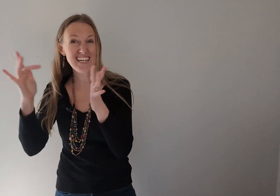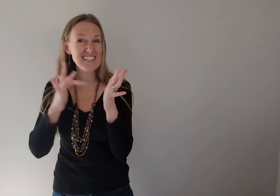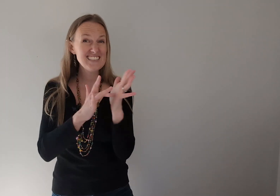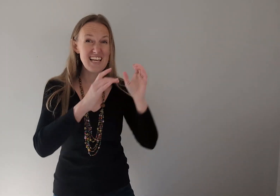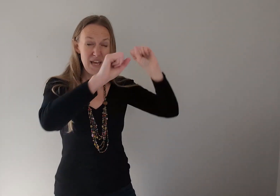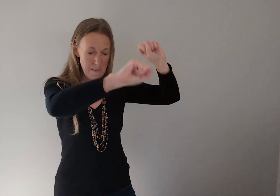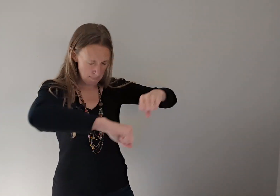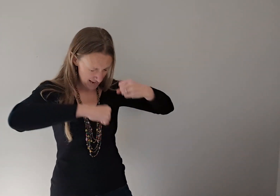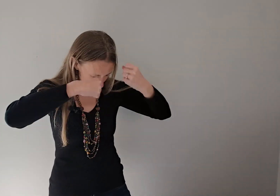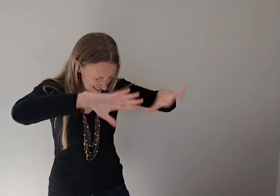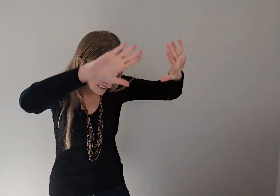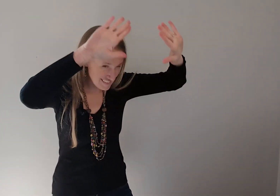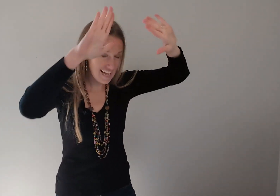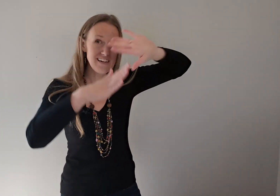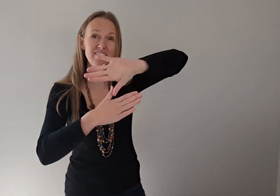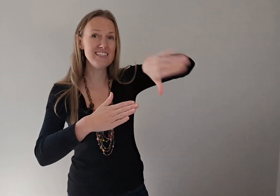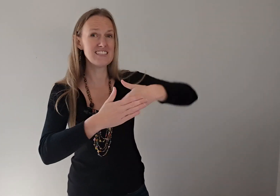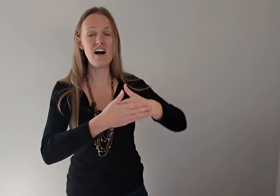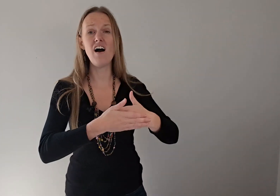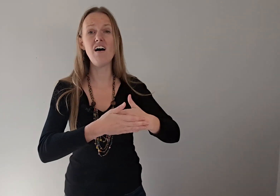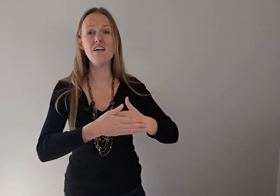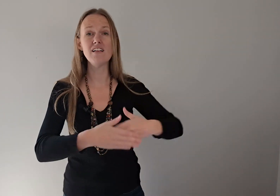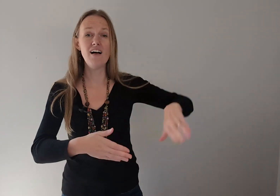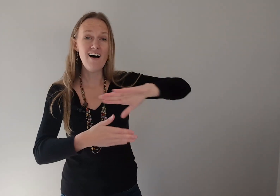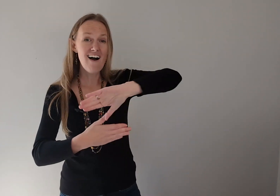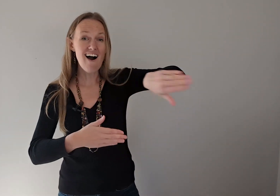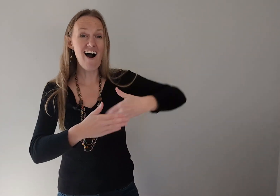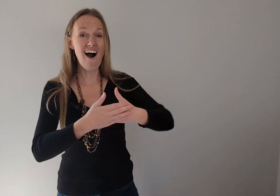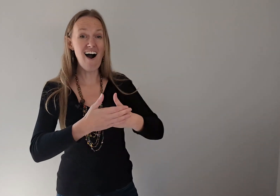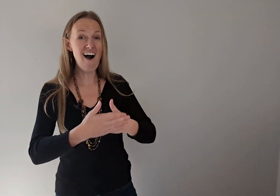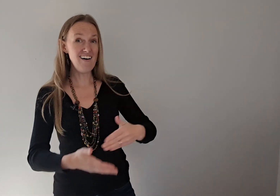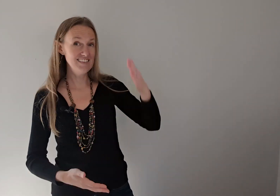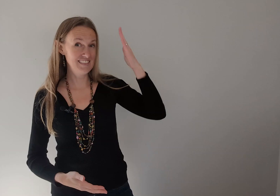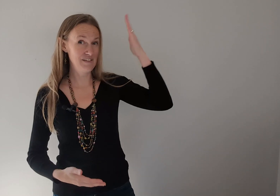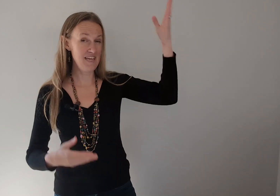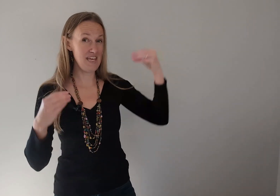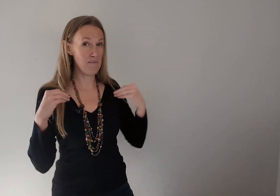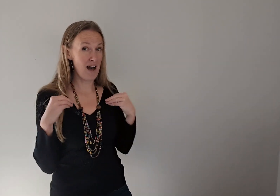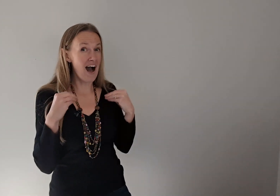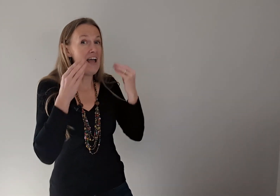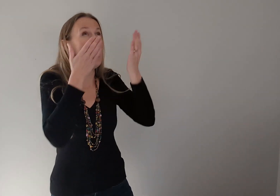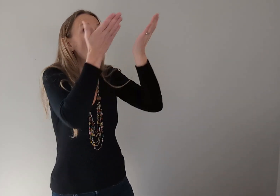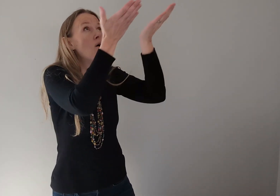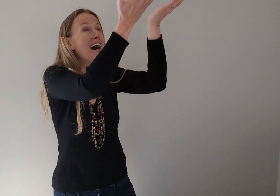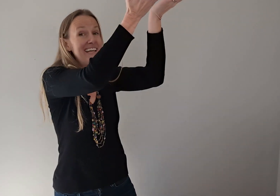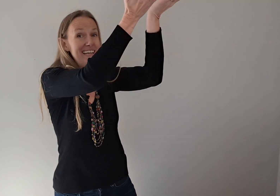Jesus paid it, sacrificed all to him I owe, I